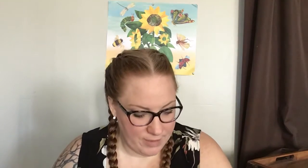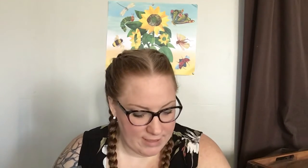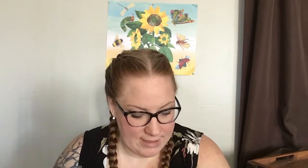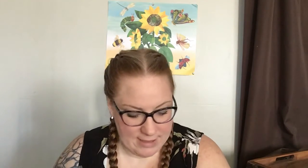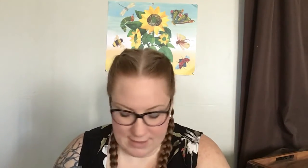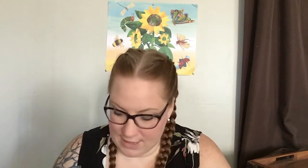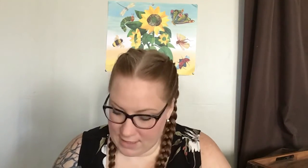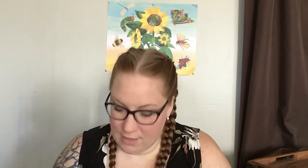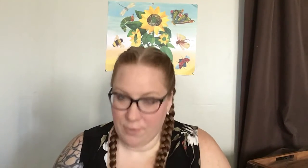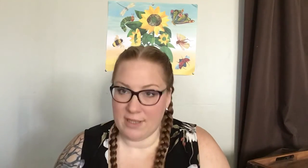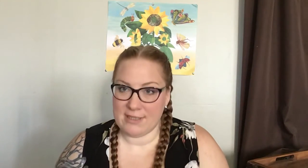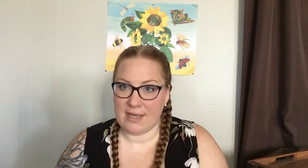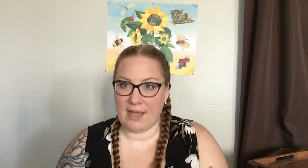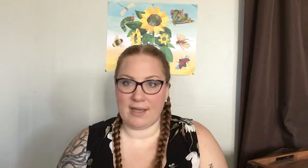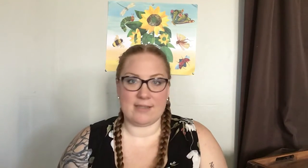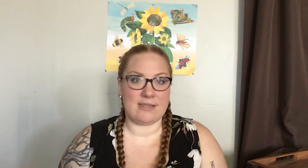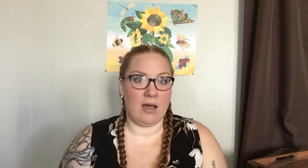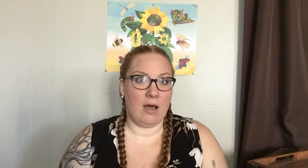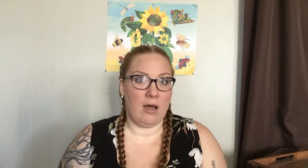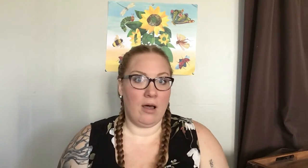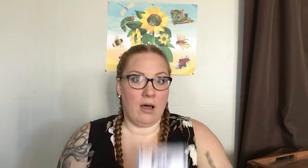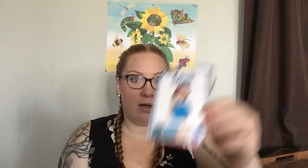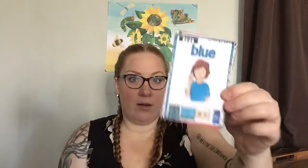Let's see what's next.